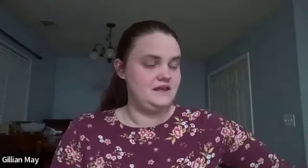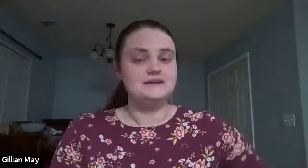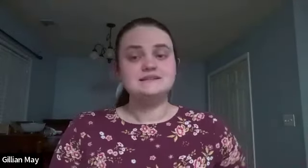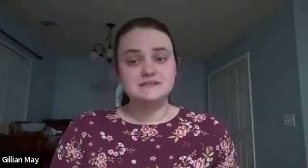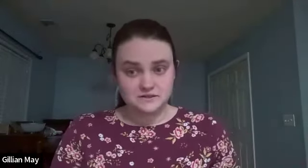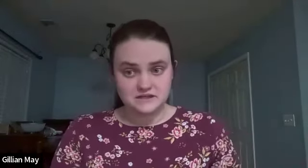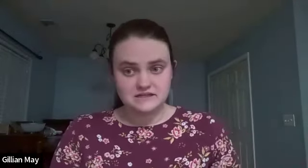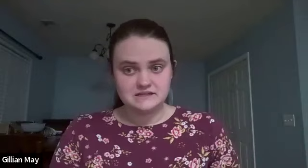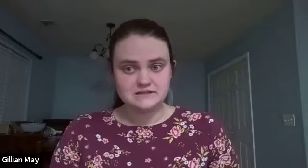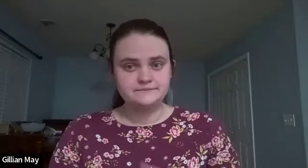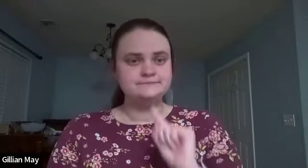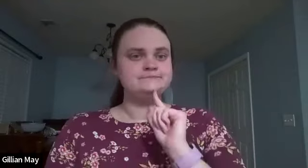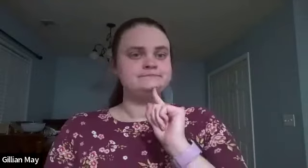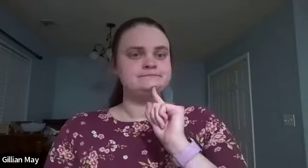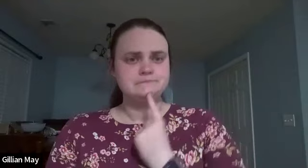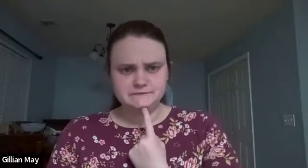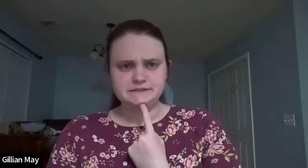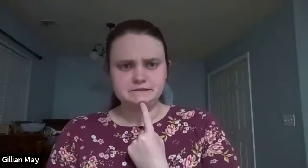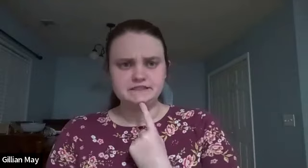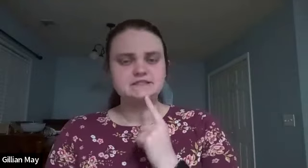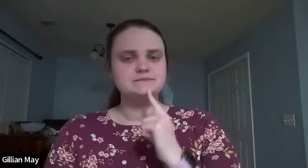Then serious, serious,